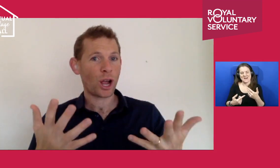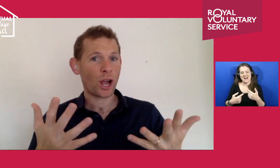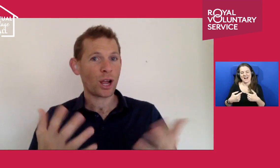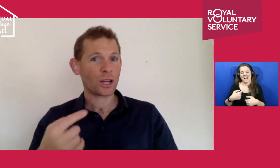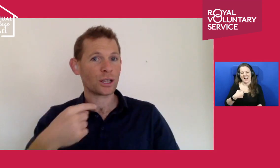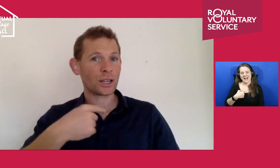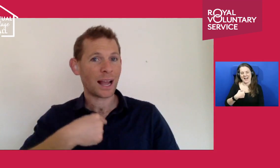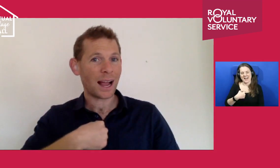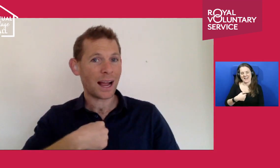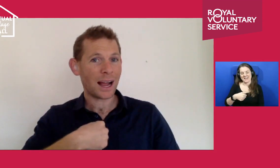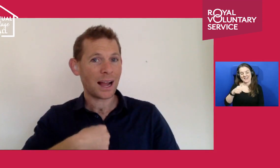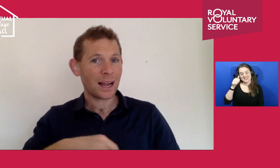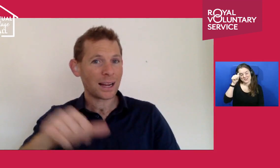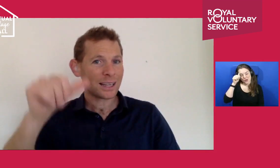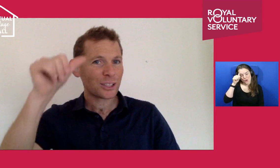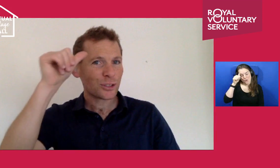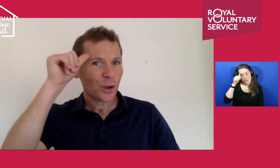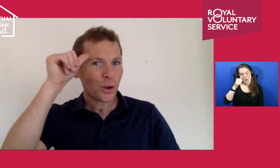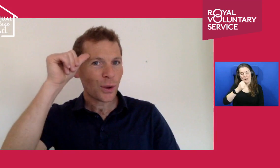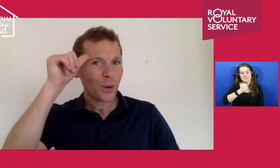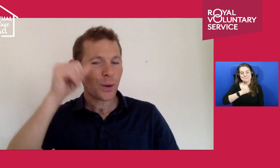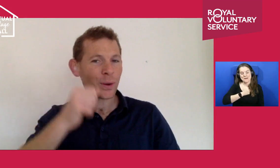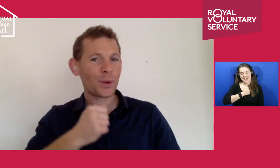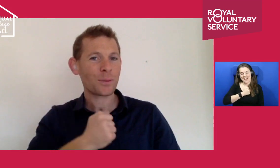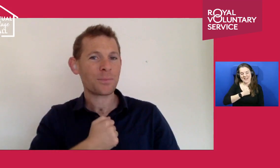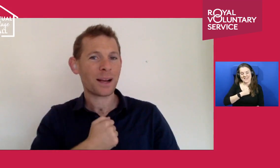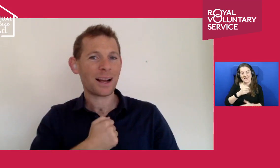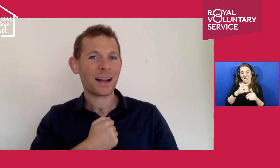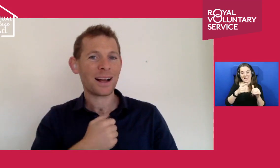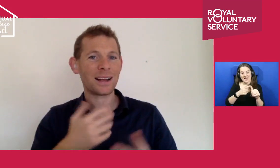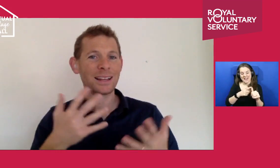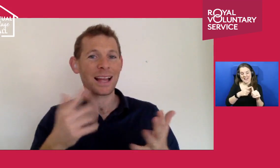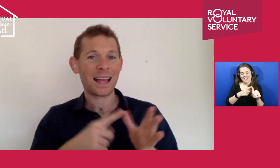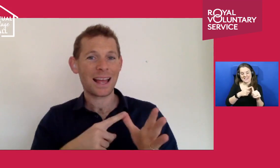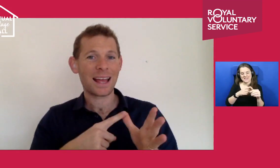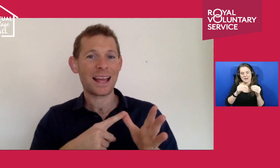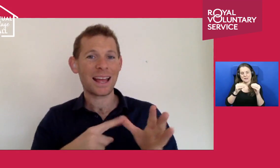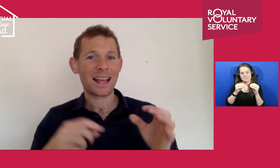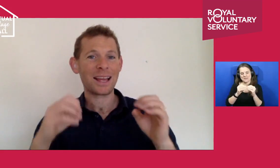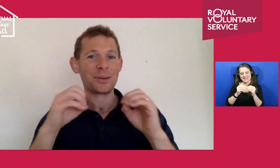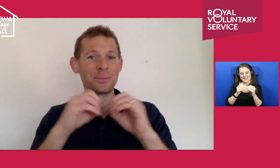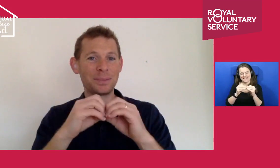Now I know my